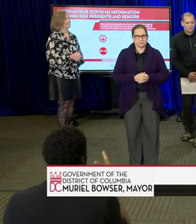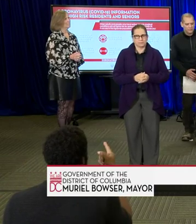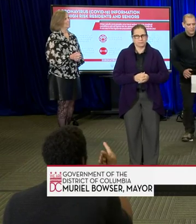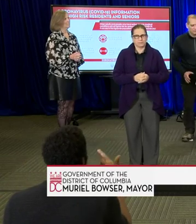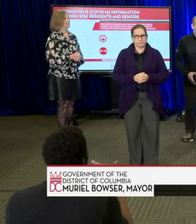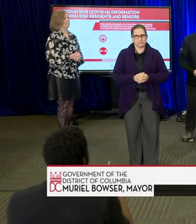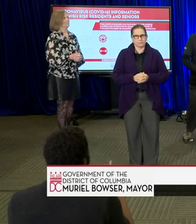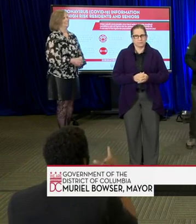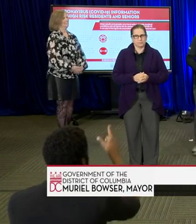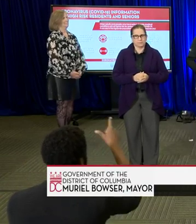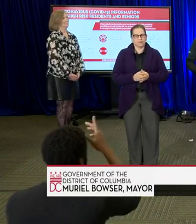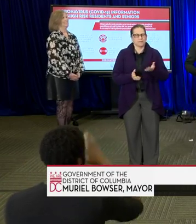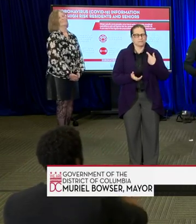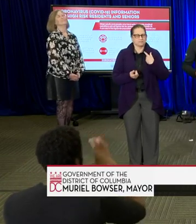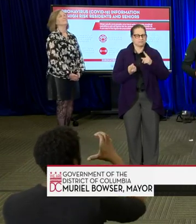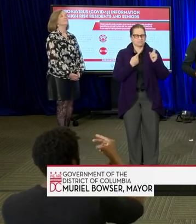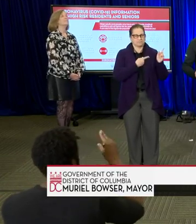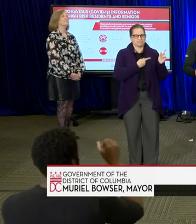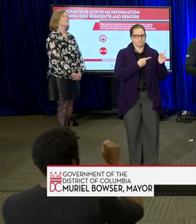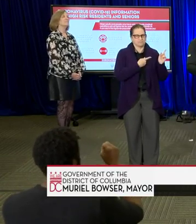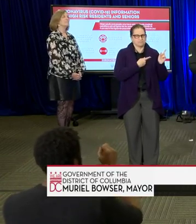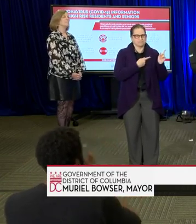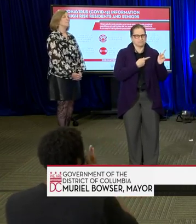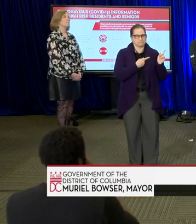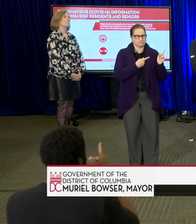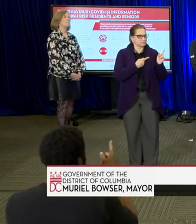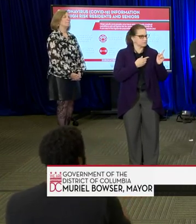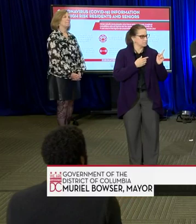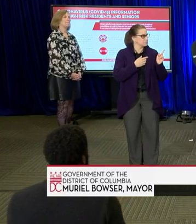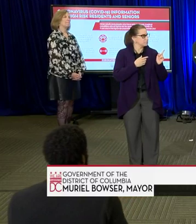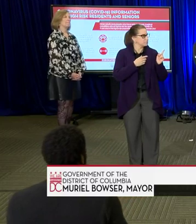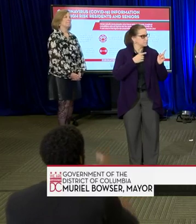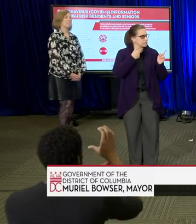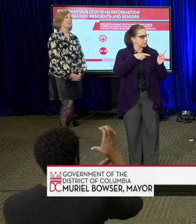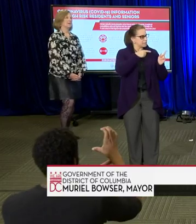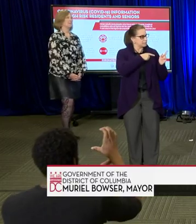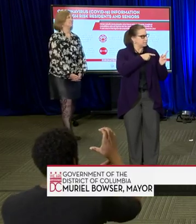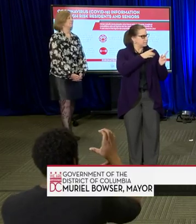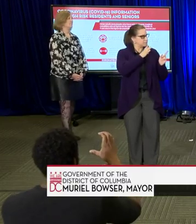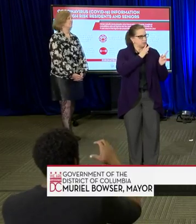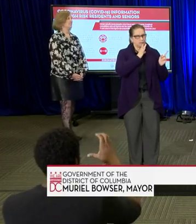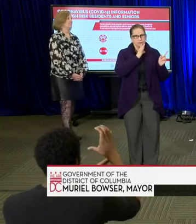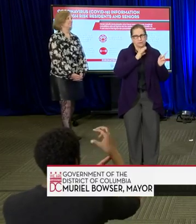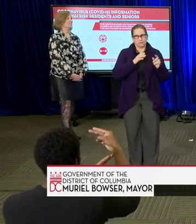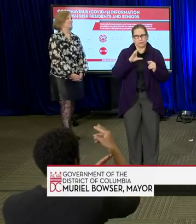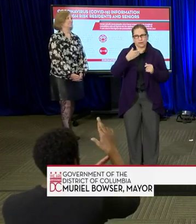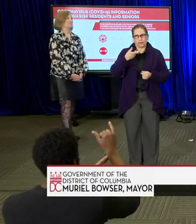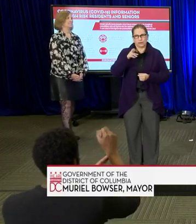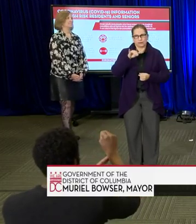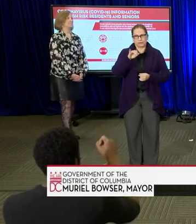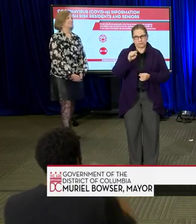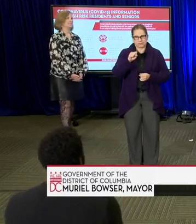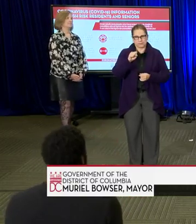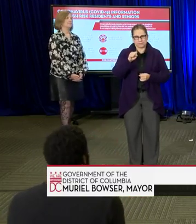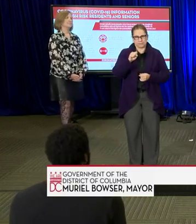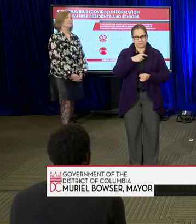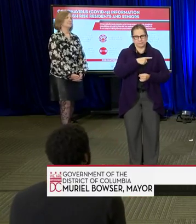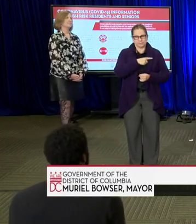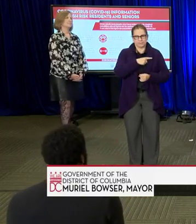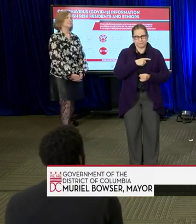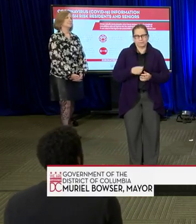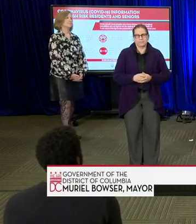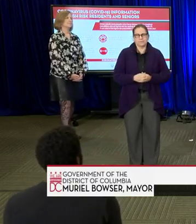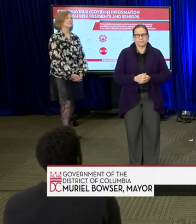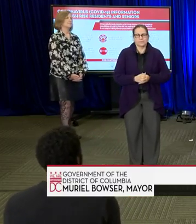I'm going to ask Chris to talk about just the range of what those medium term numbers are. So we're not